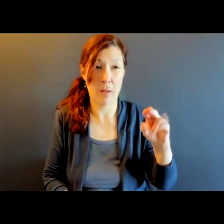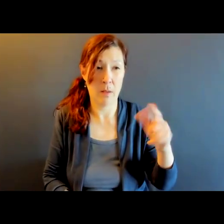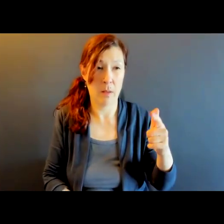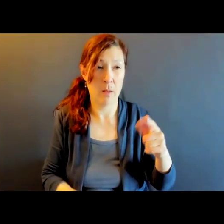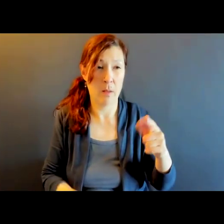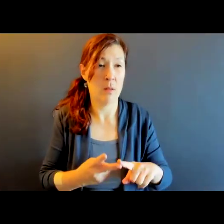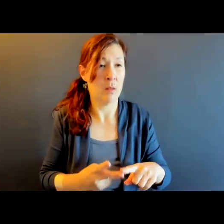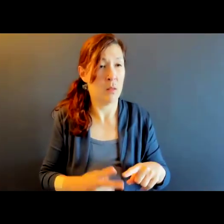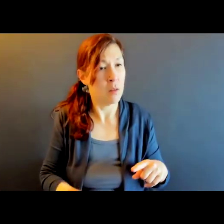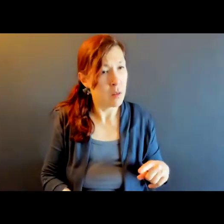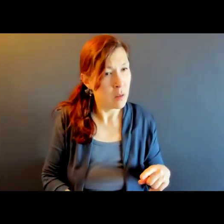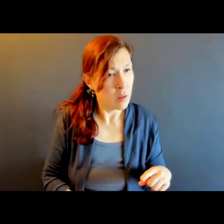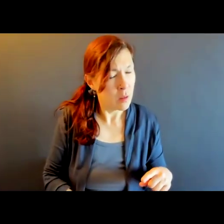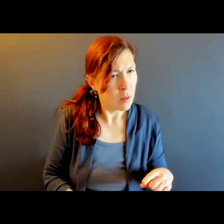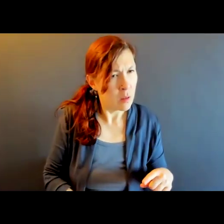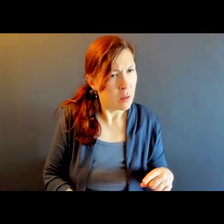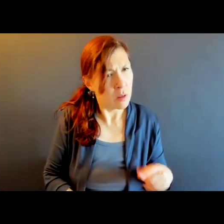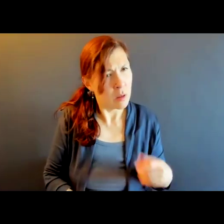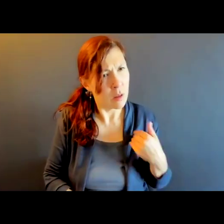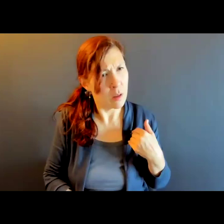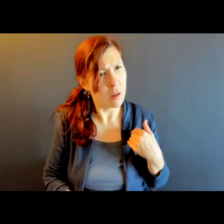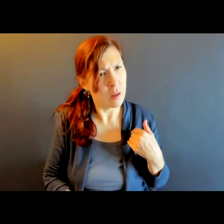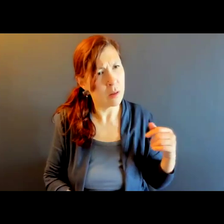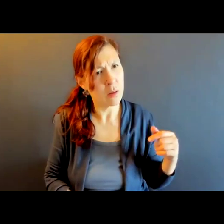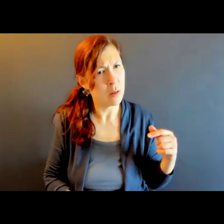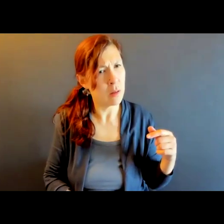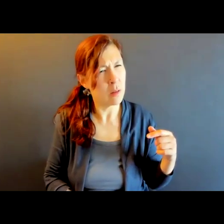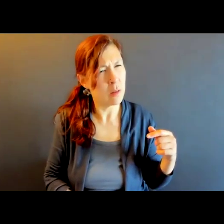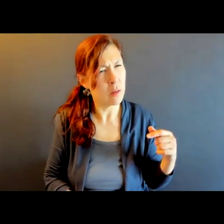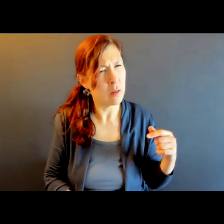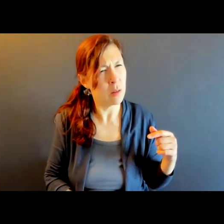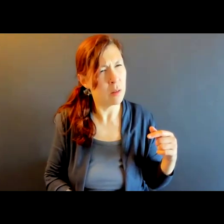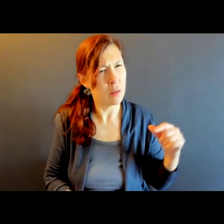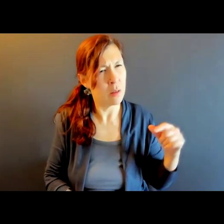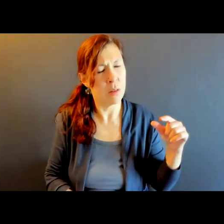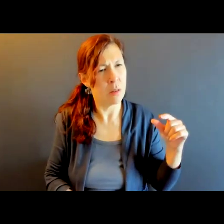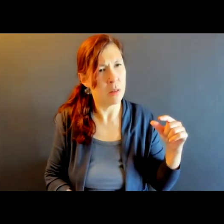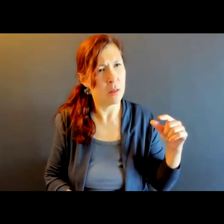Sheena Gilliard, Peter Alvarez, and Kelsey Brendel.